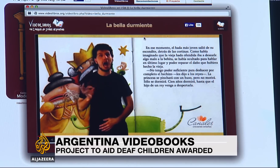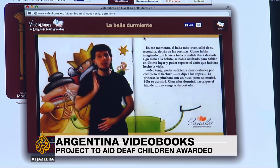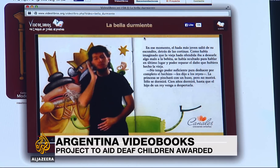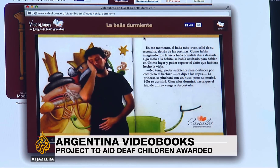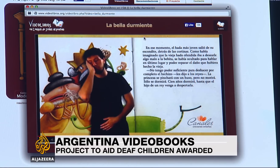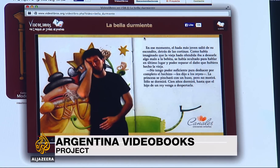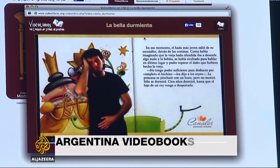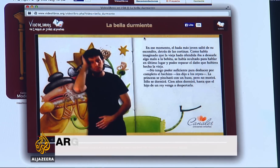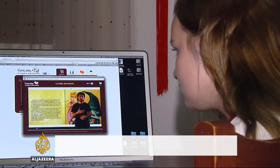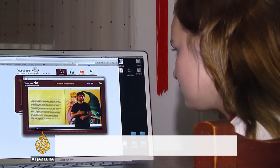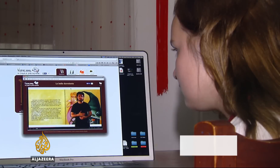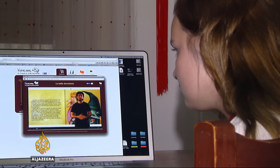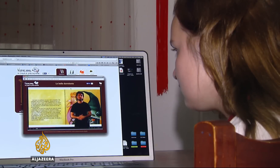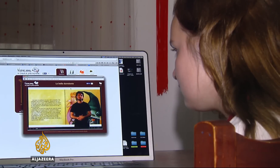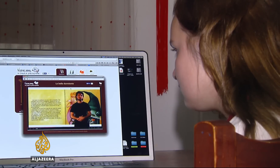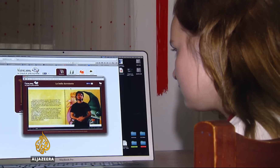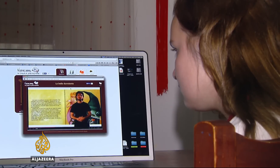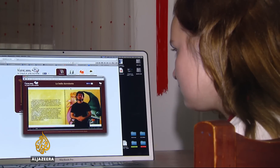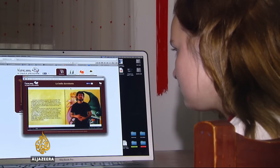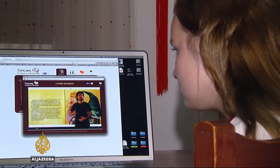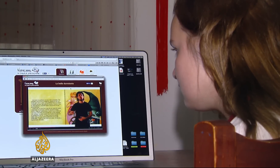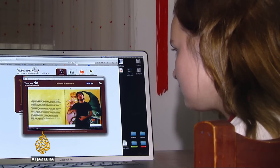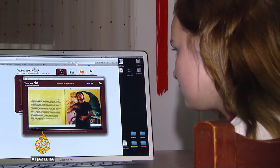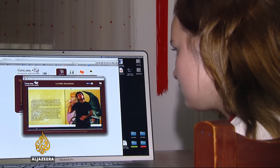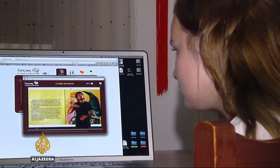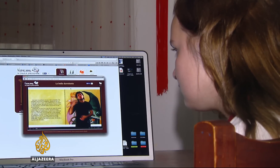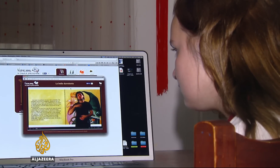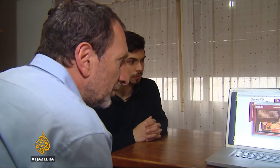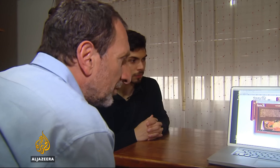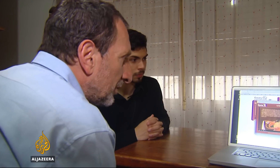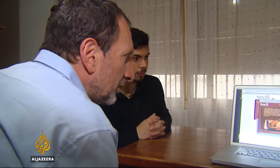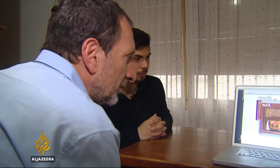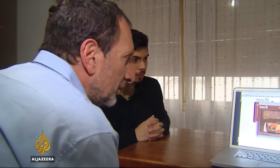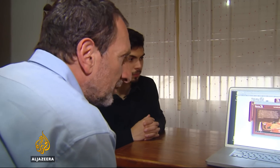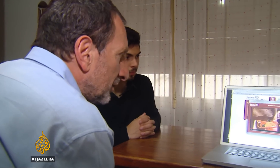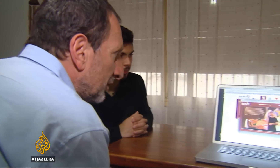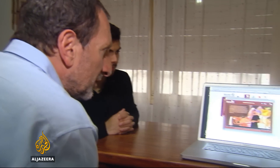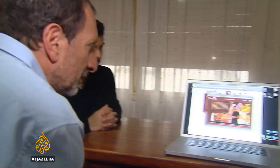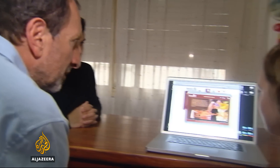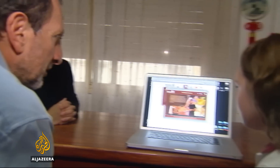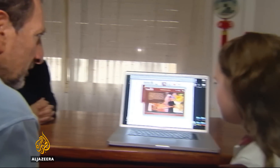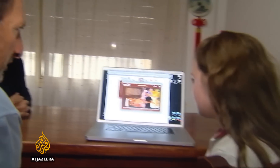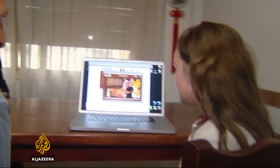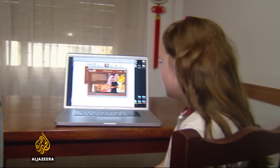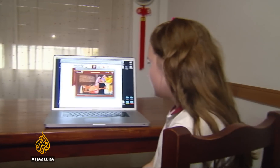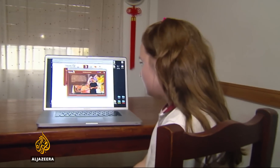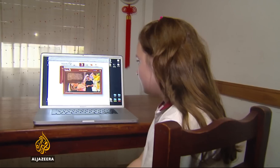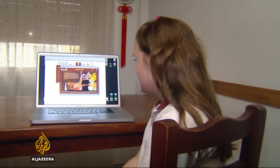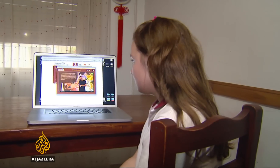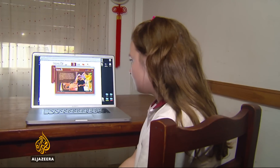of the now prize-winning video books produced here. Traditional favourites like Sleeping Beauty and Little Red Riding Hood, and a selection of